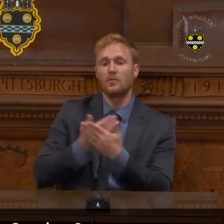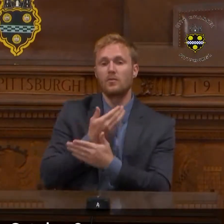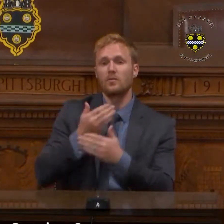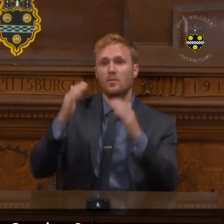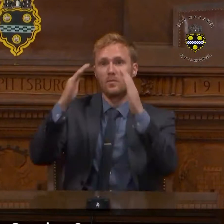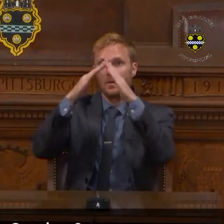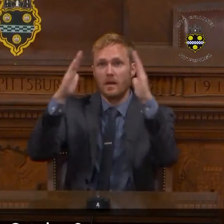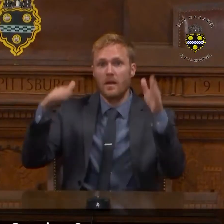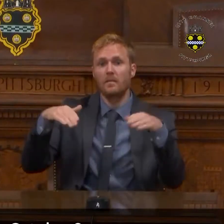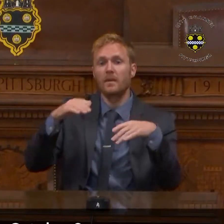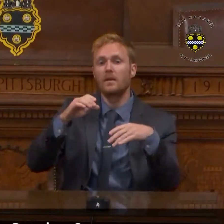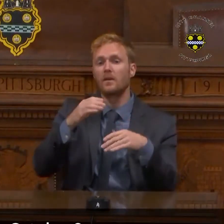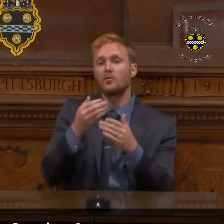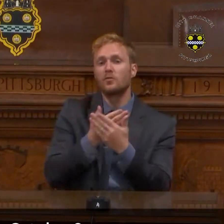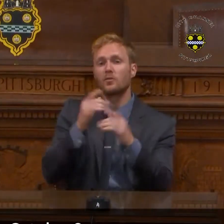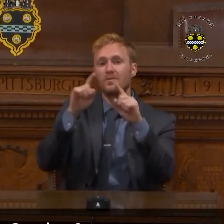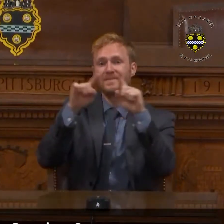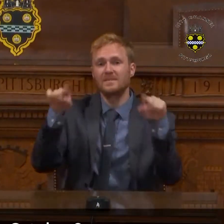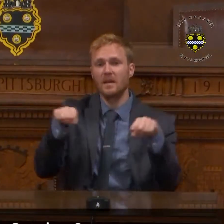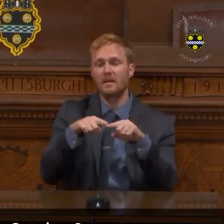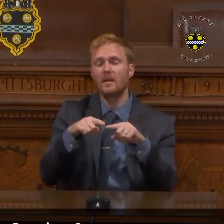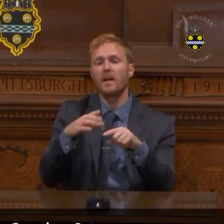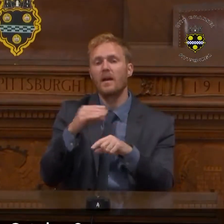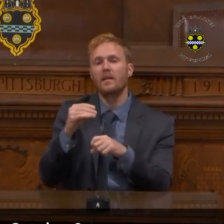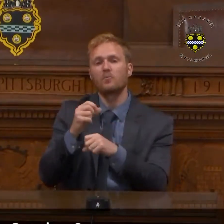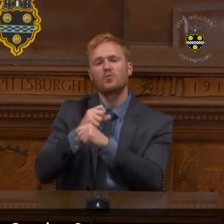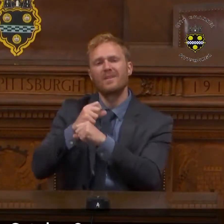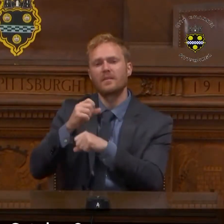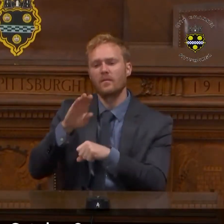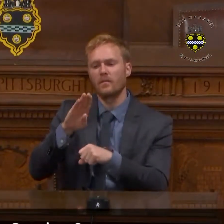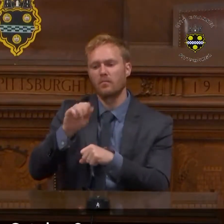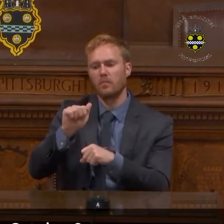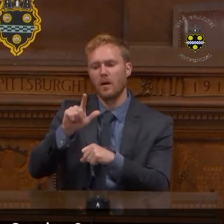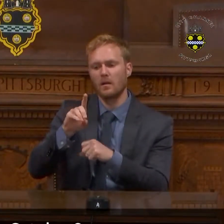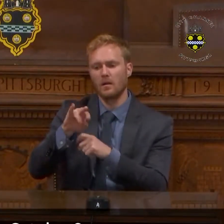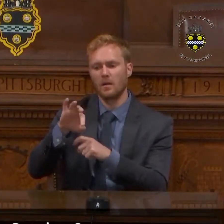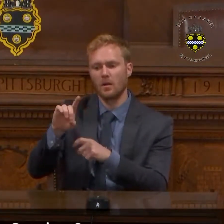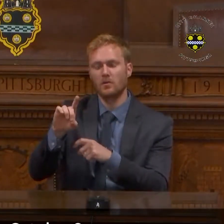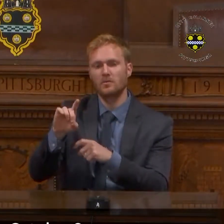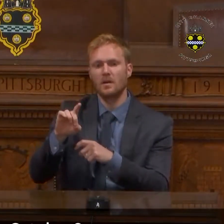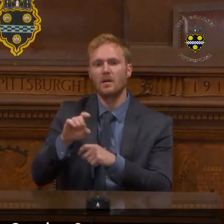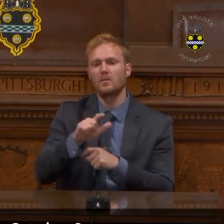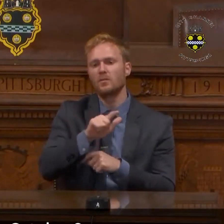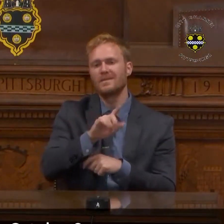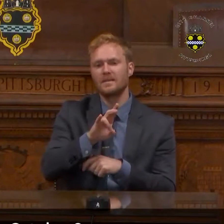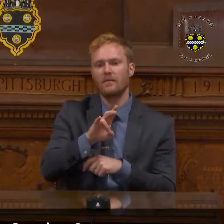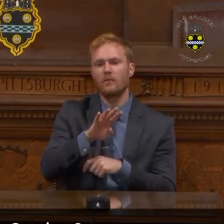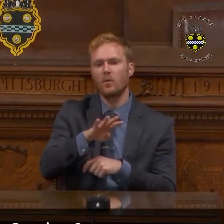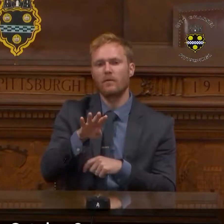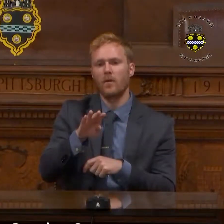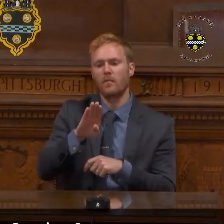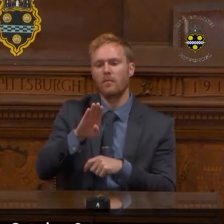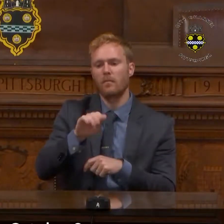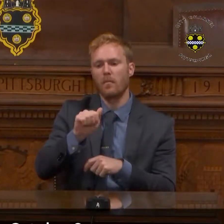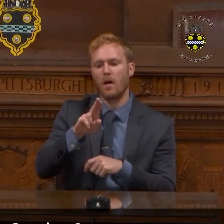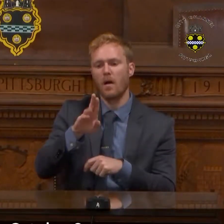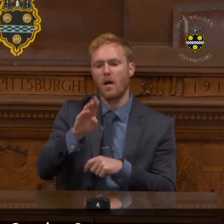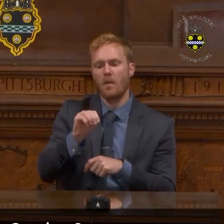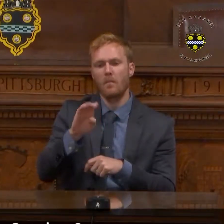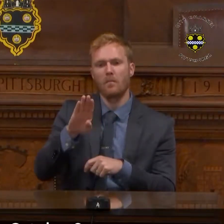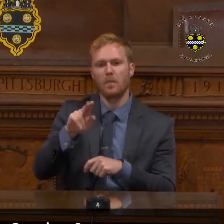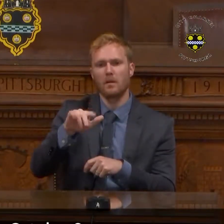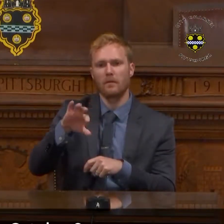sign, and protective bollards at 4724 Baum Boulevard in the 8th